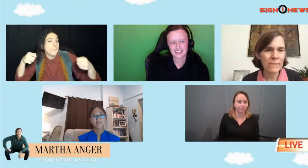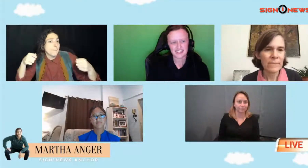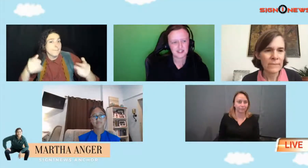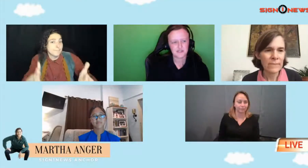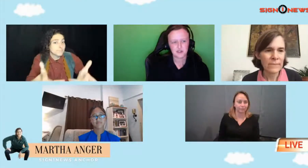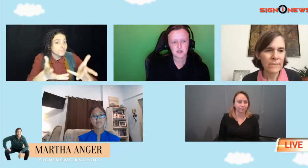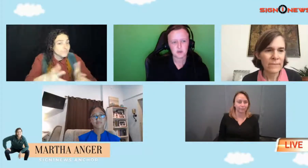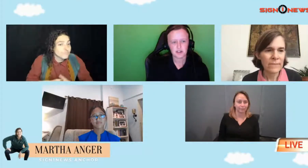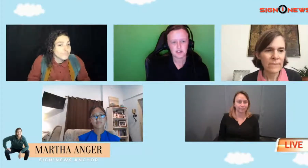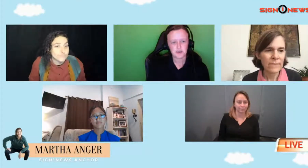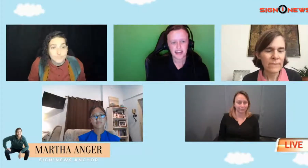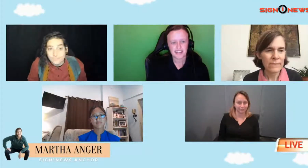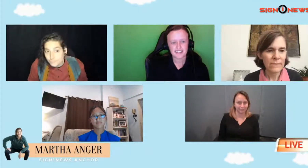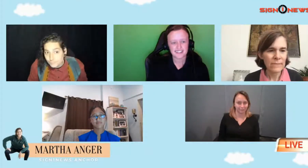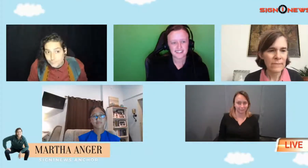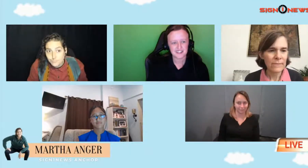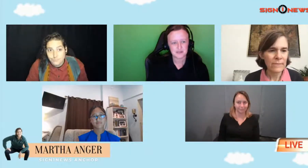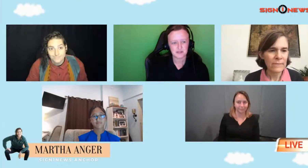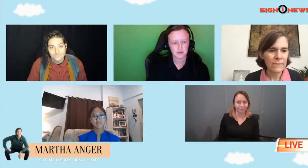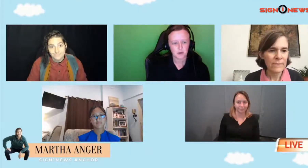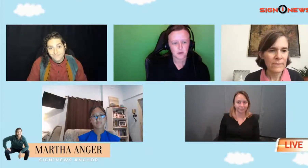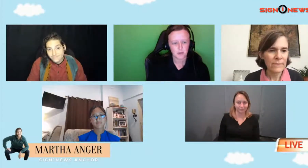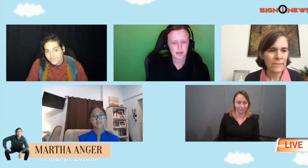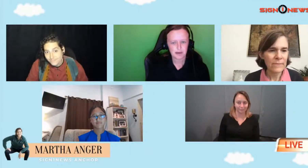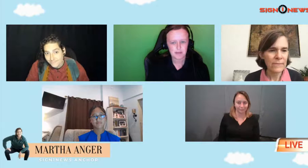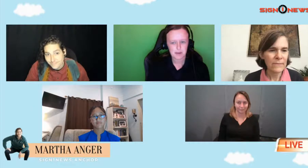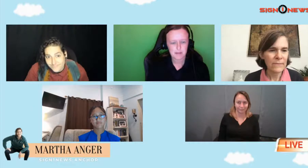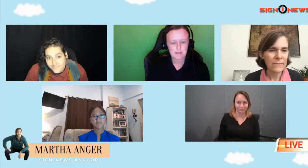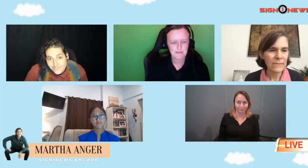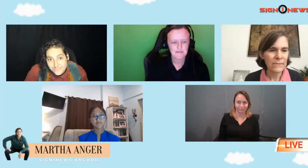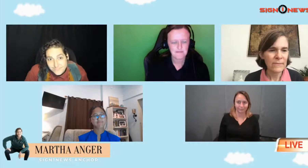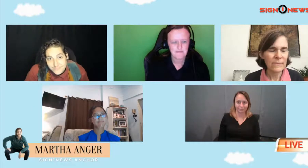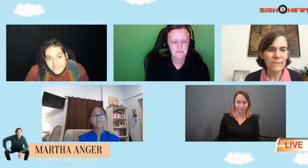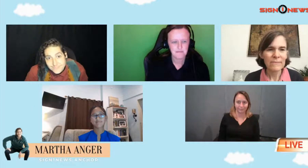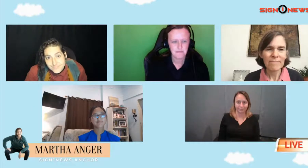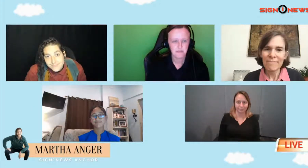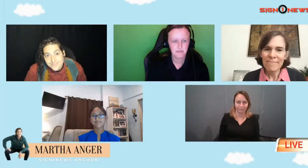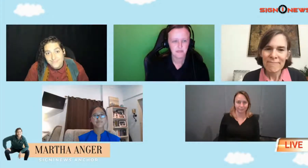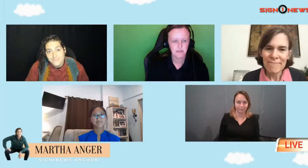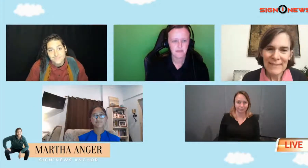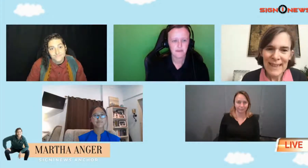anything either of you want to add to the discussion before we wrap up?